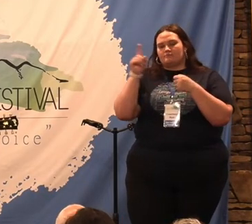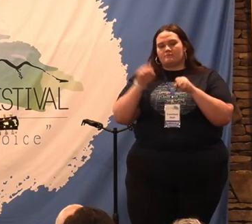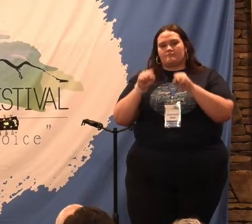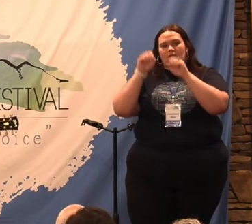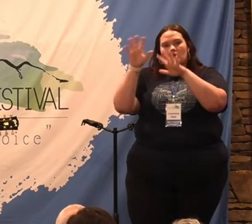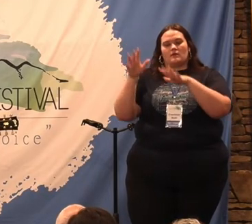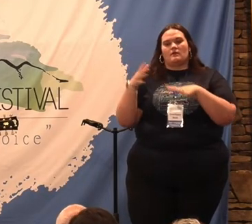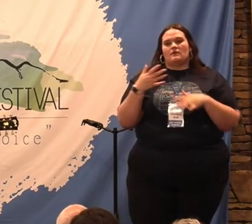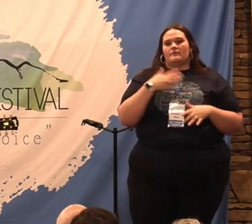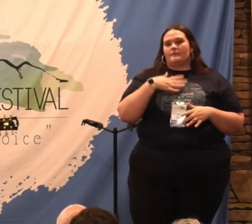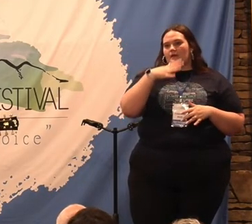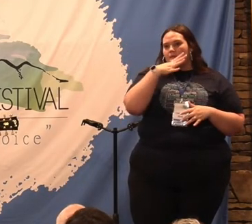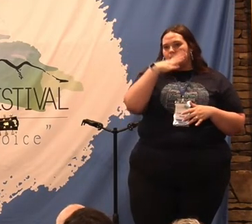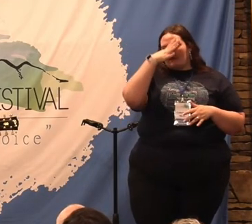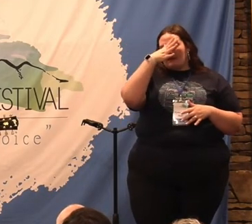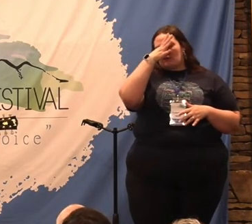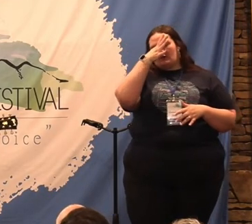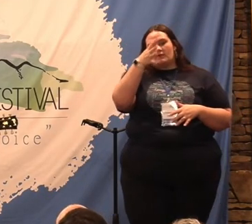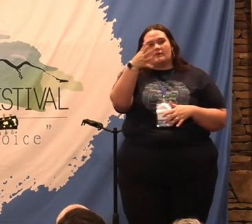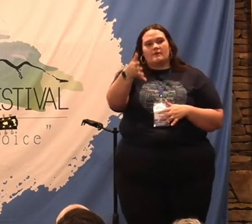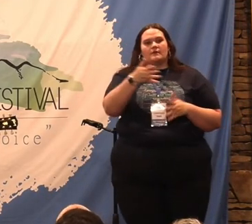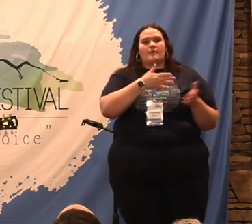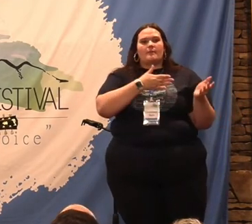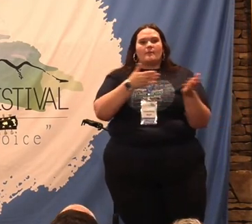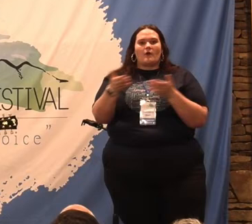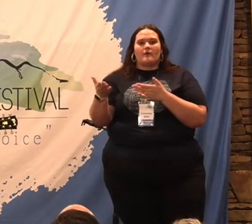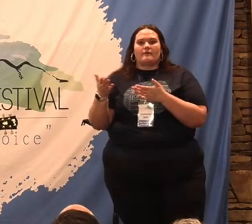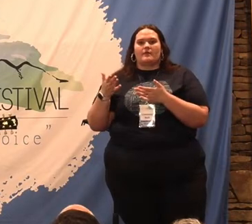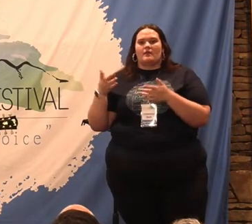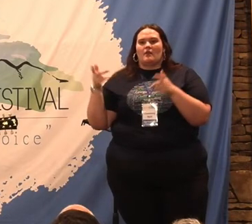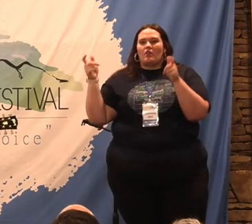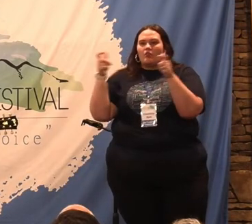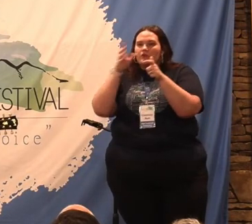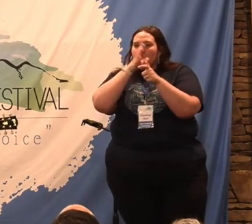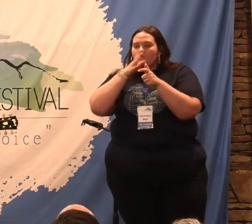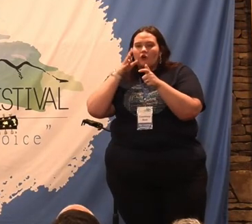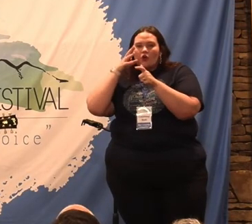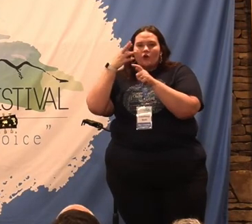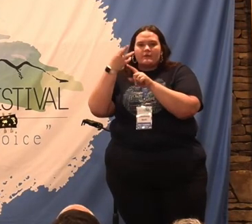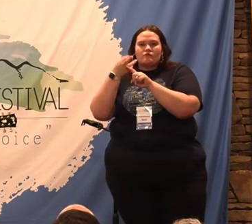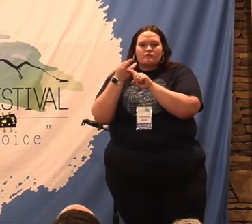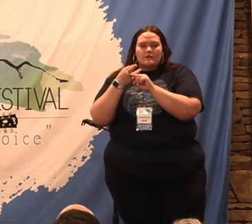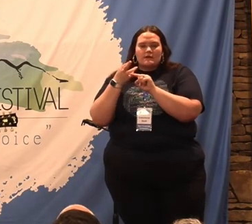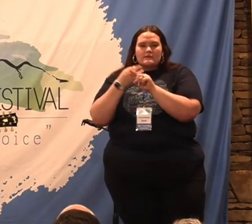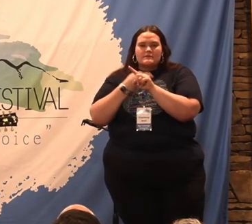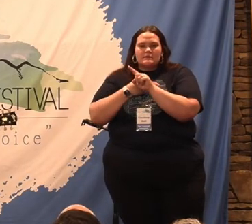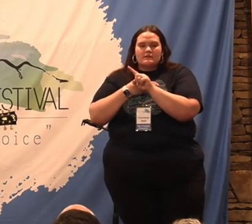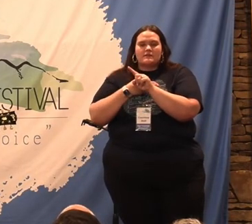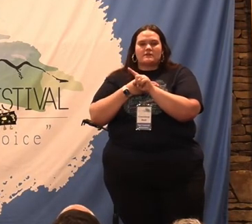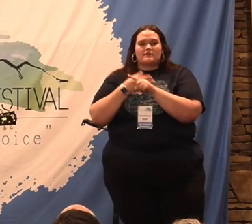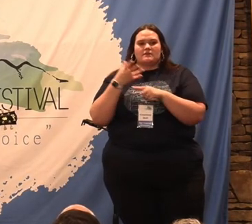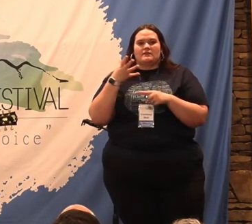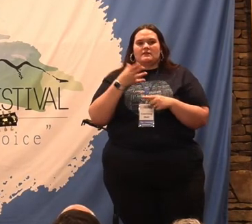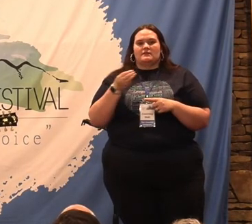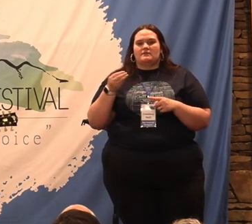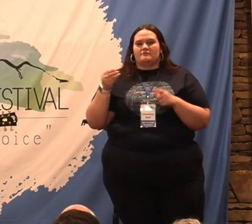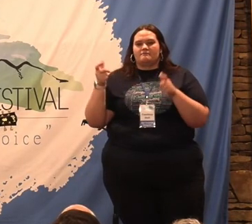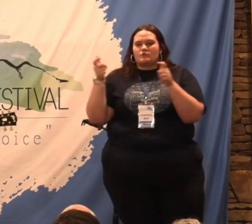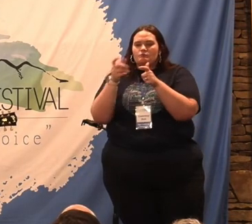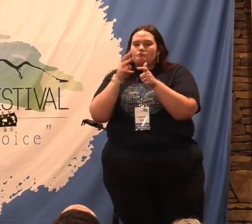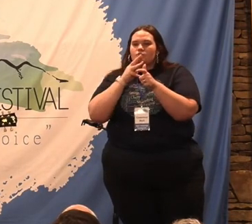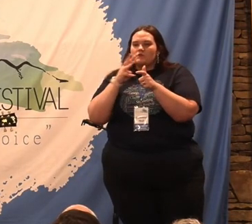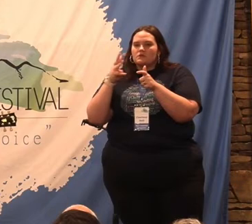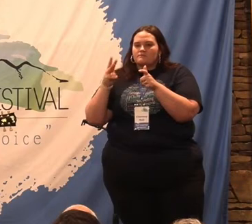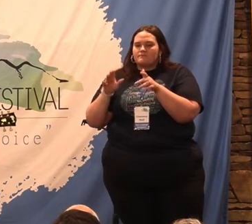farm that he rented back in the early part of the century. And it was a little creek valley, just a little,